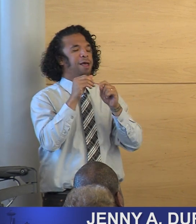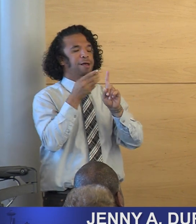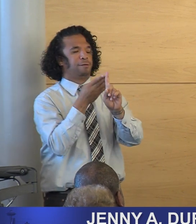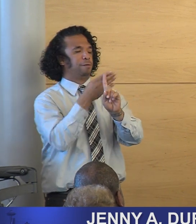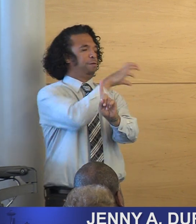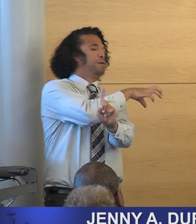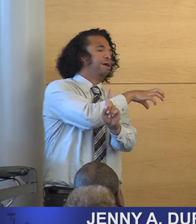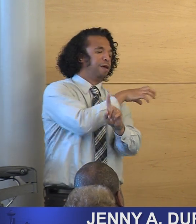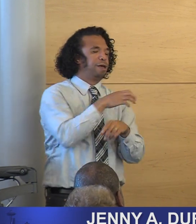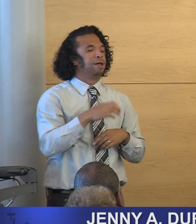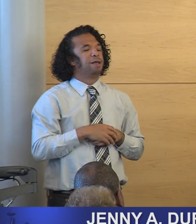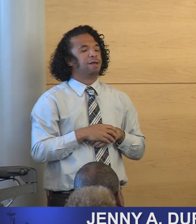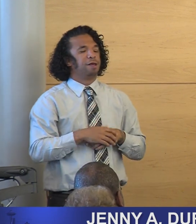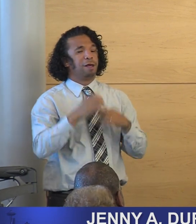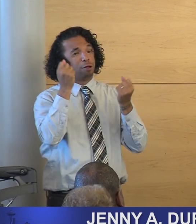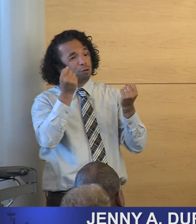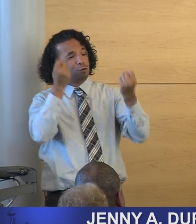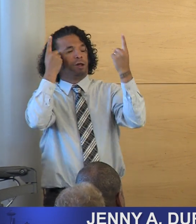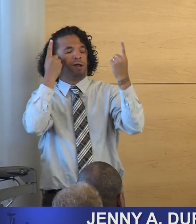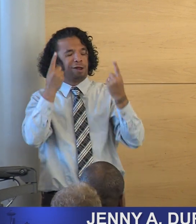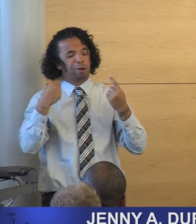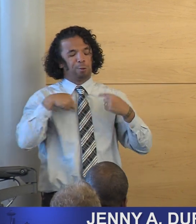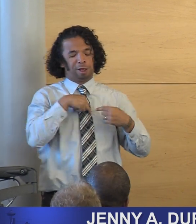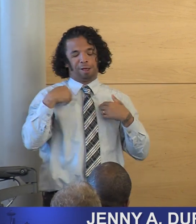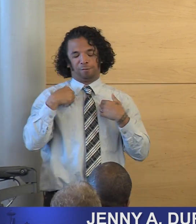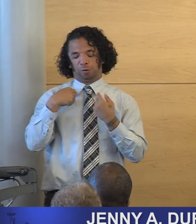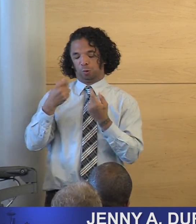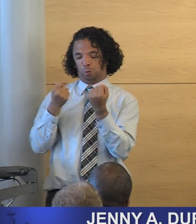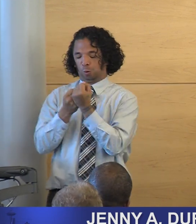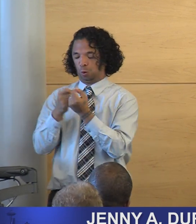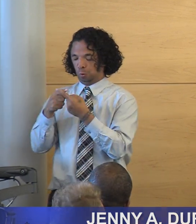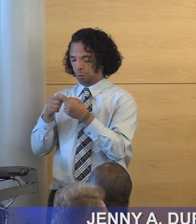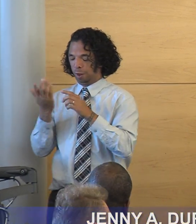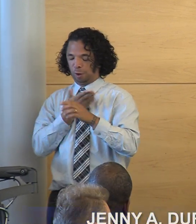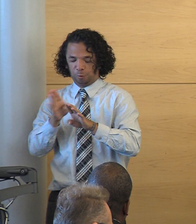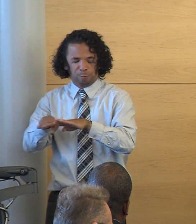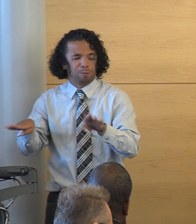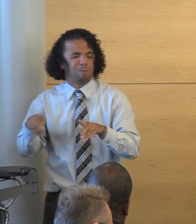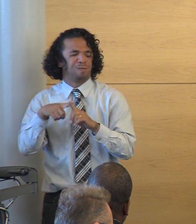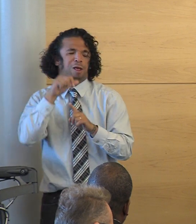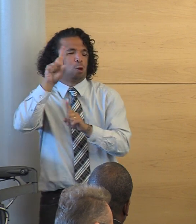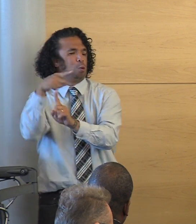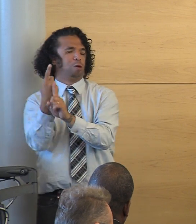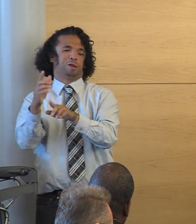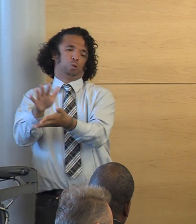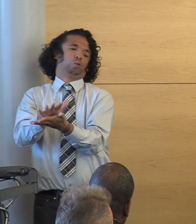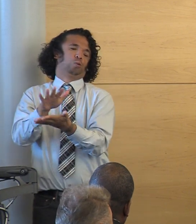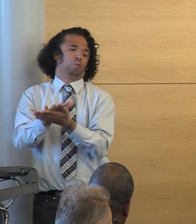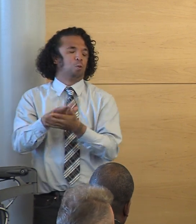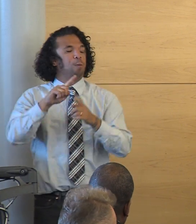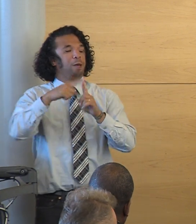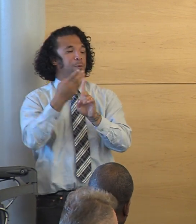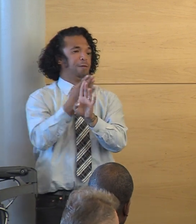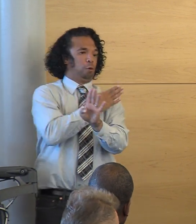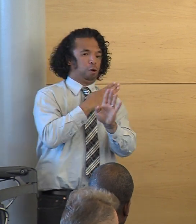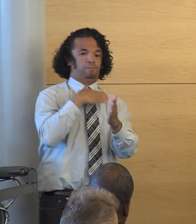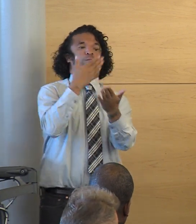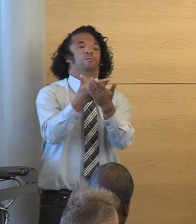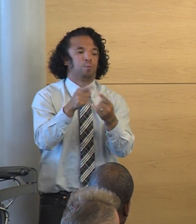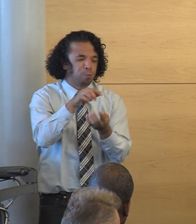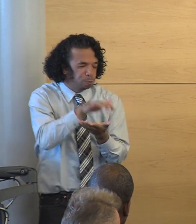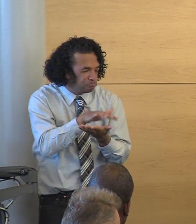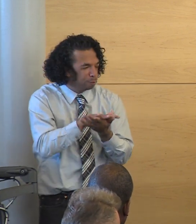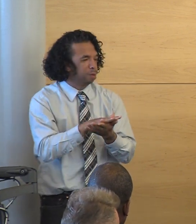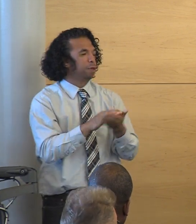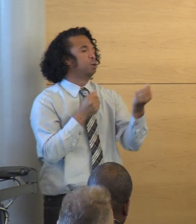to understanding that we have to support our kids, not just by when they're in school, but before they get to school, and support